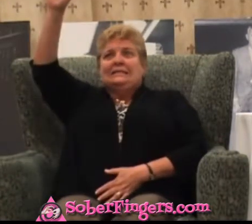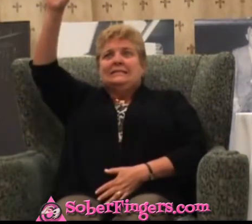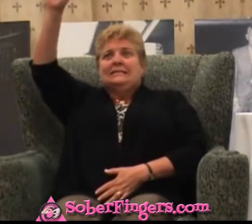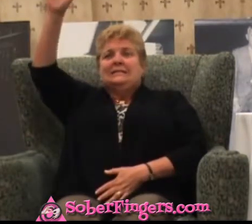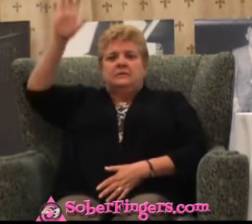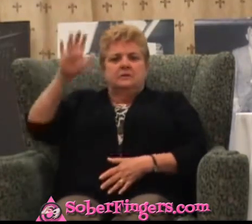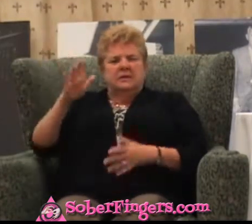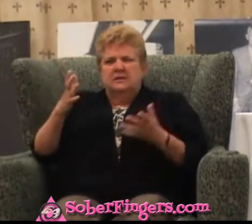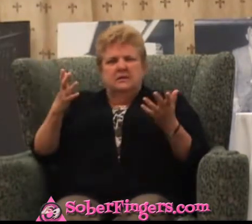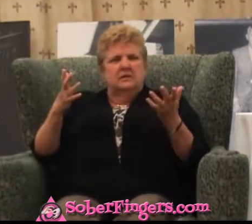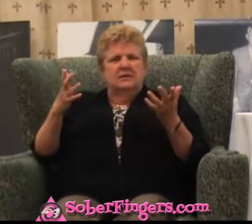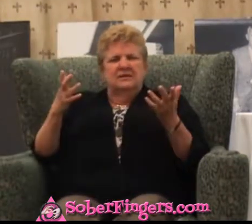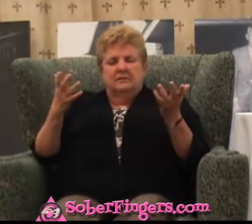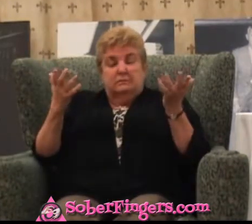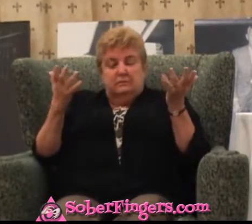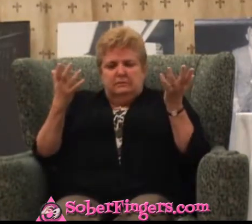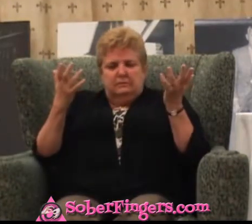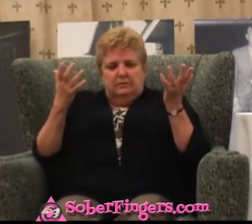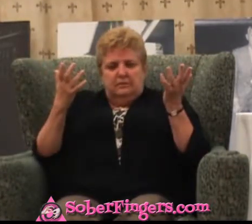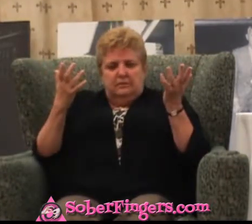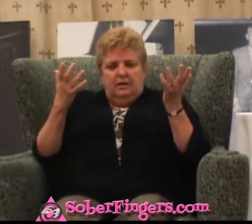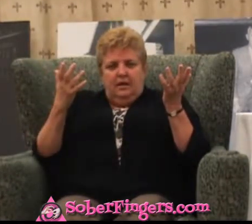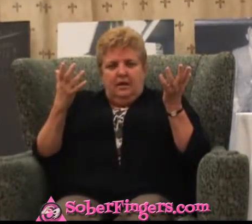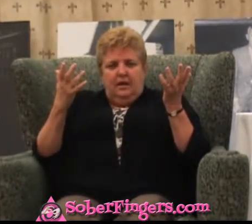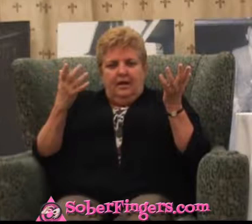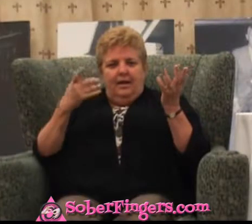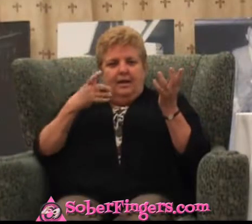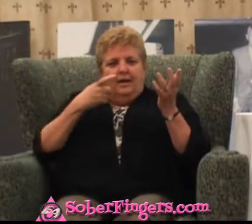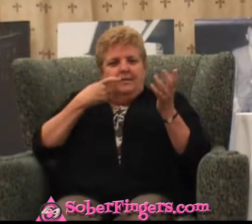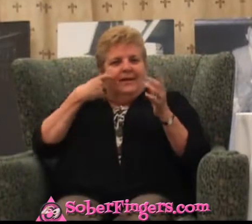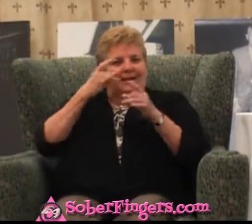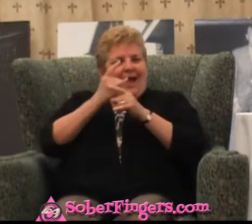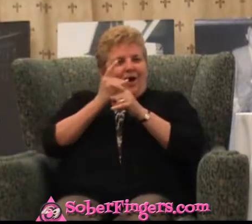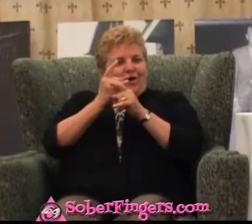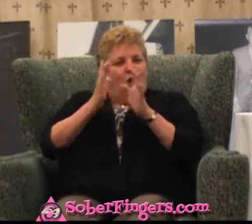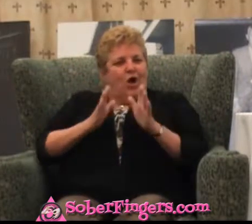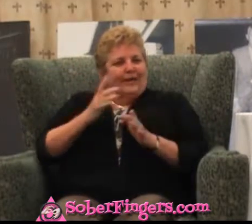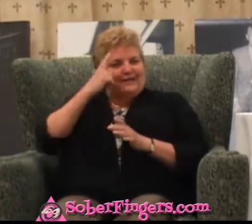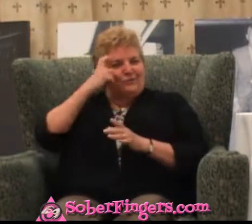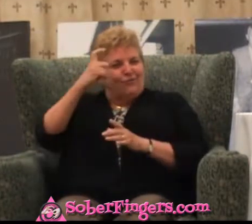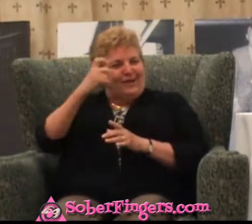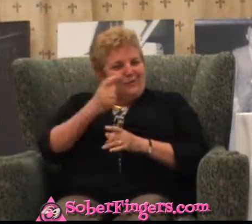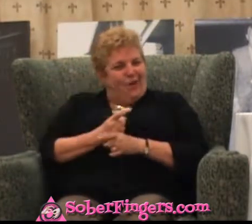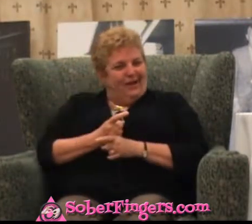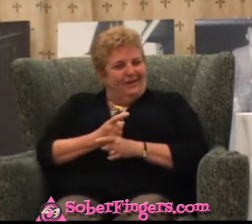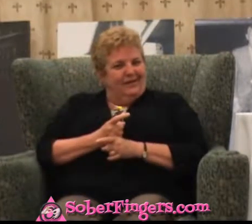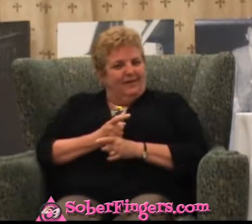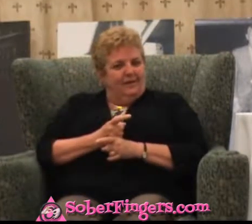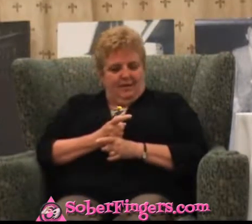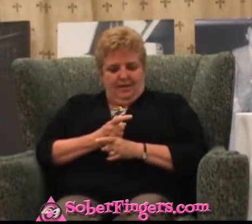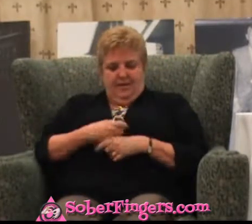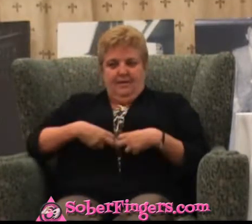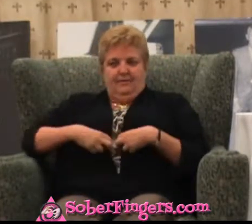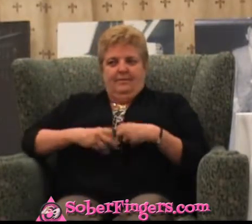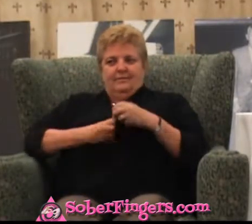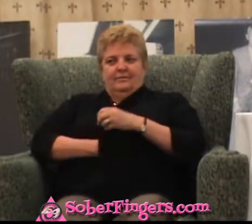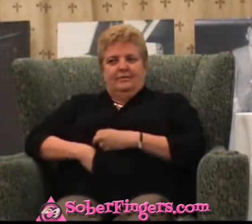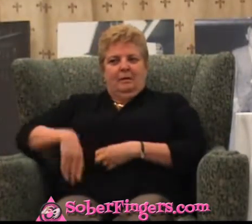What? An alcoholic's dream, right? It just that never happened to any of you guys in the